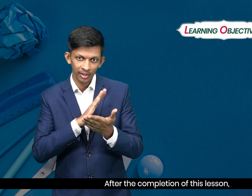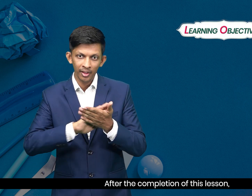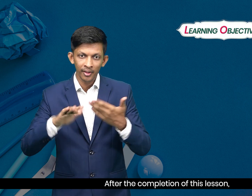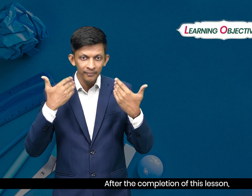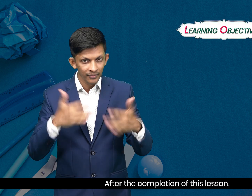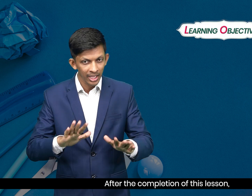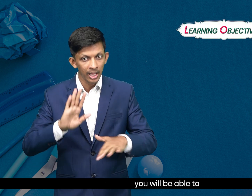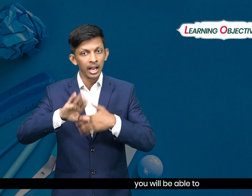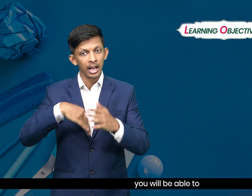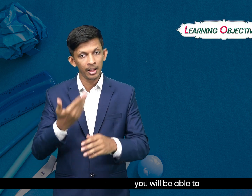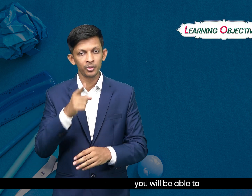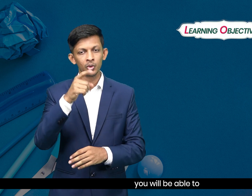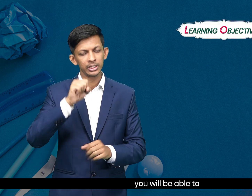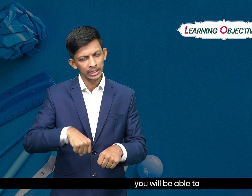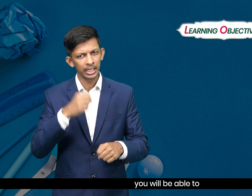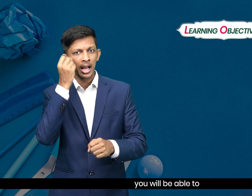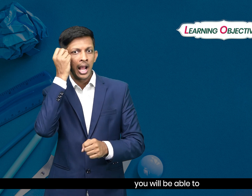this lesson, you will be able to